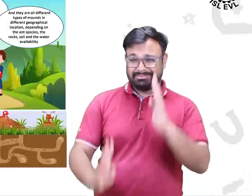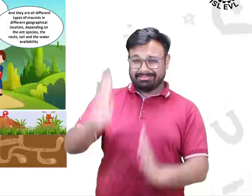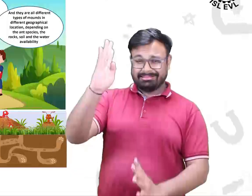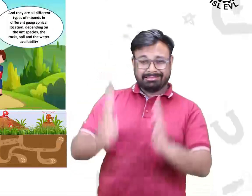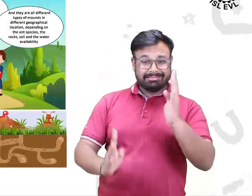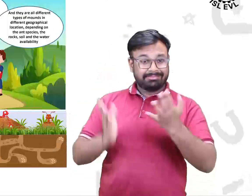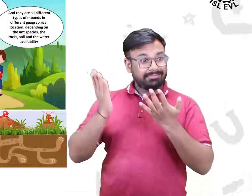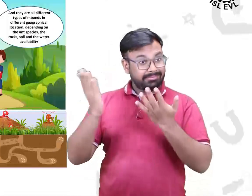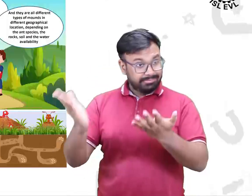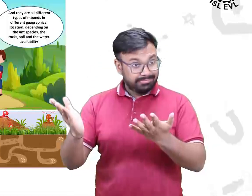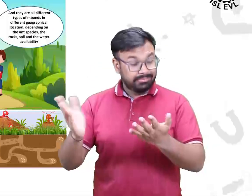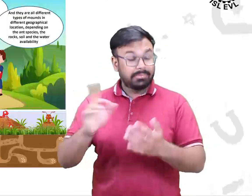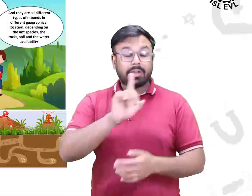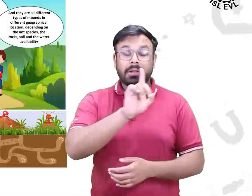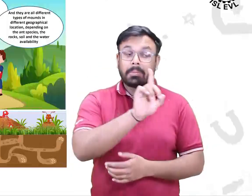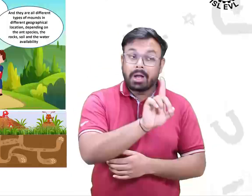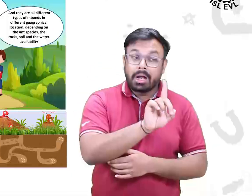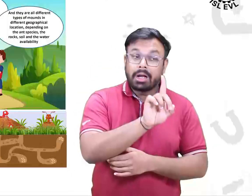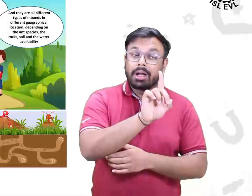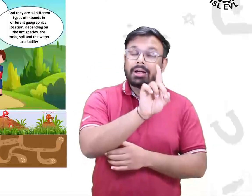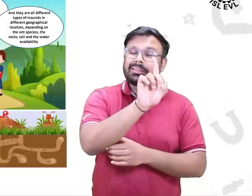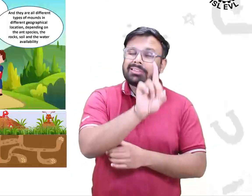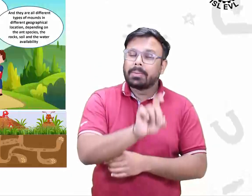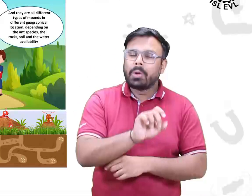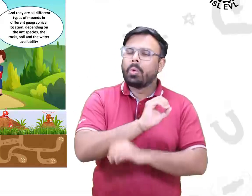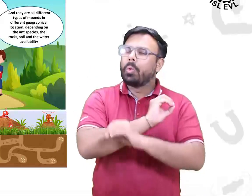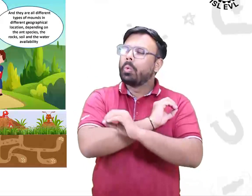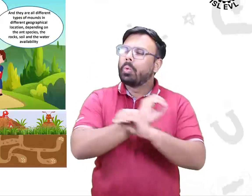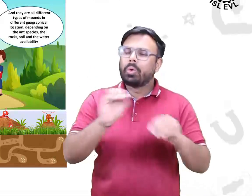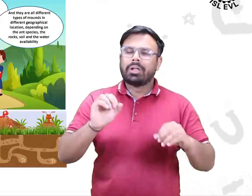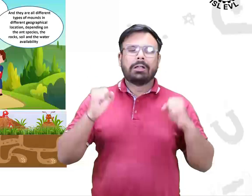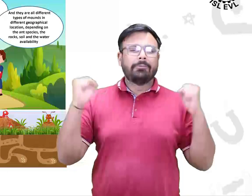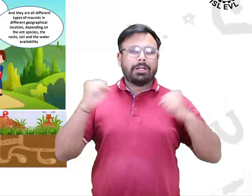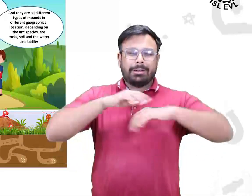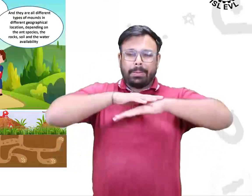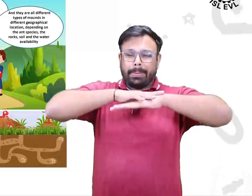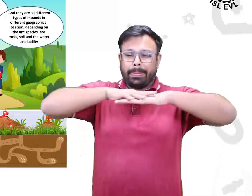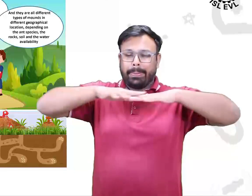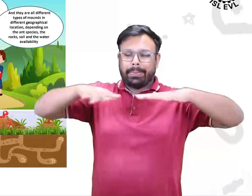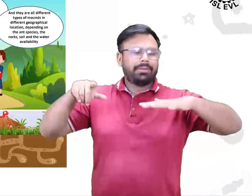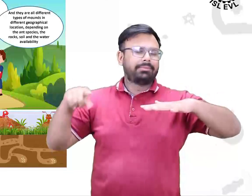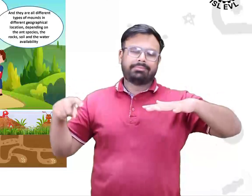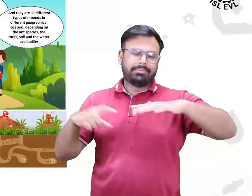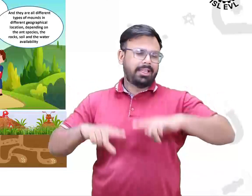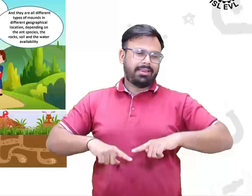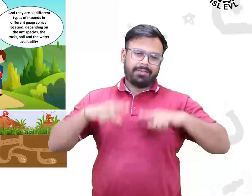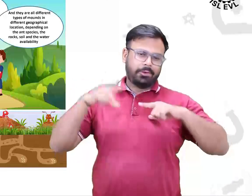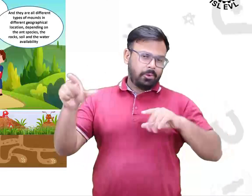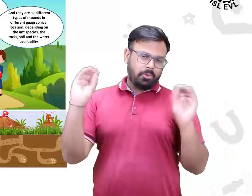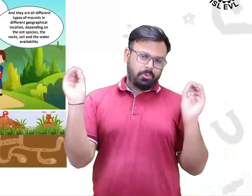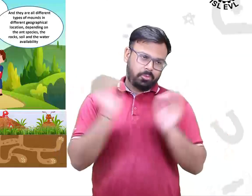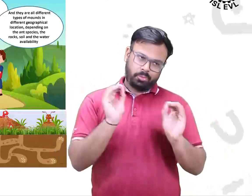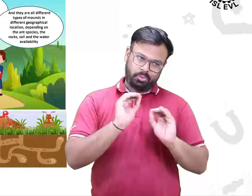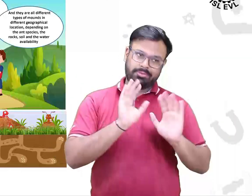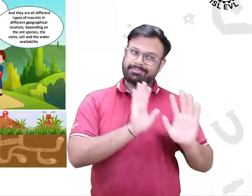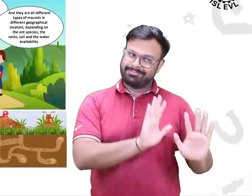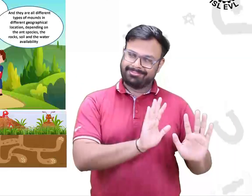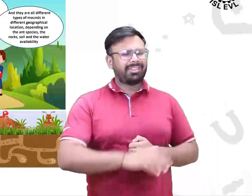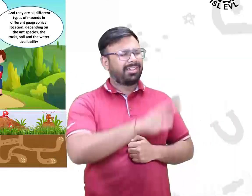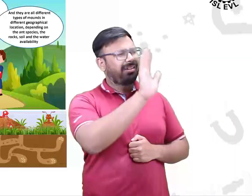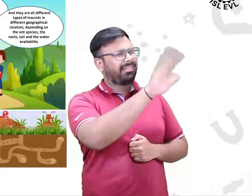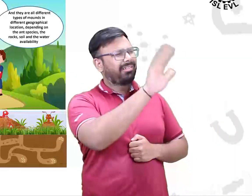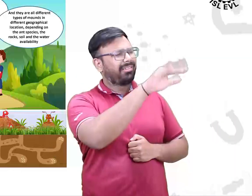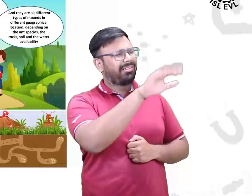woodland, in coastal region too, except for